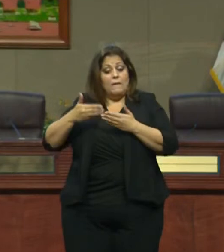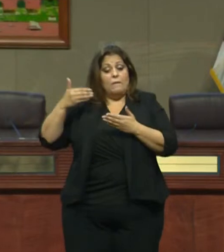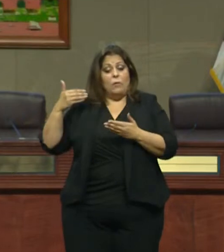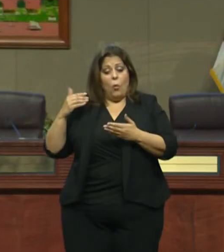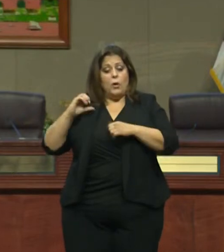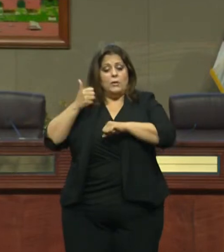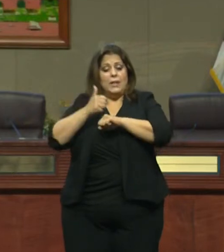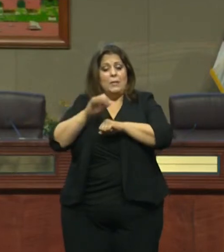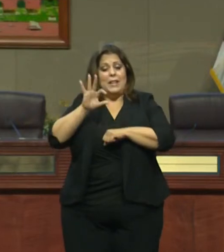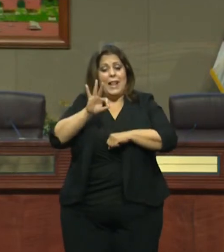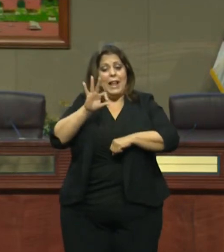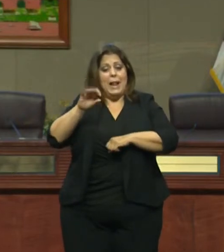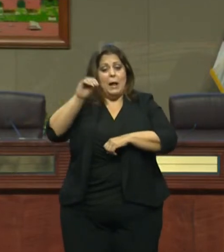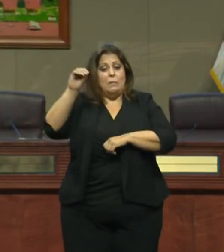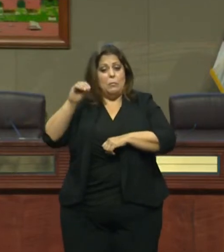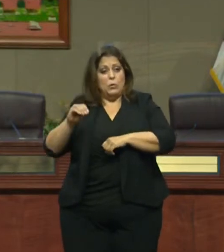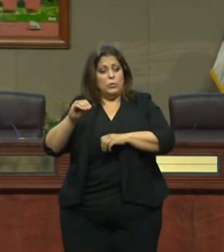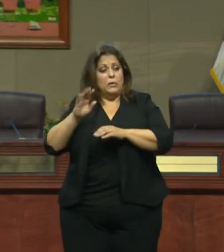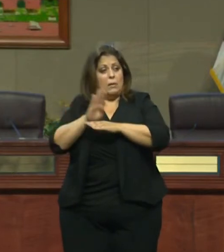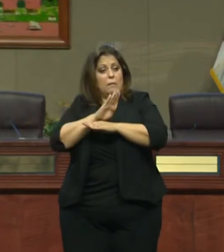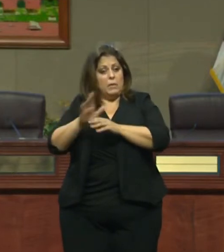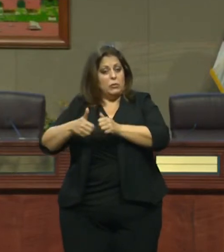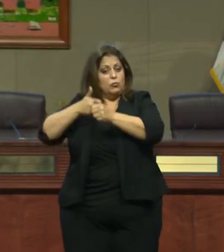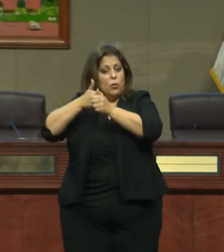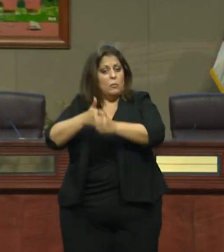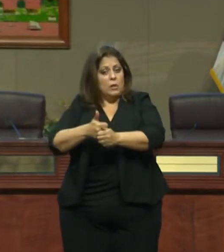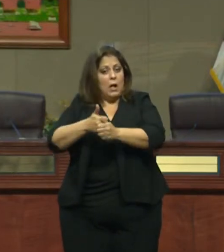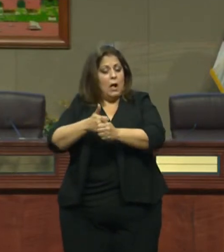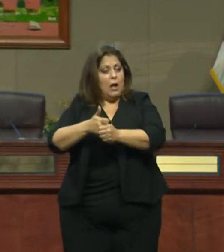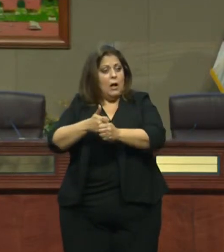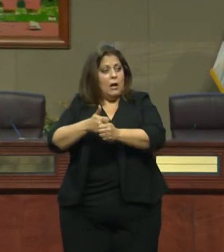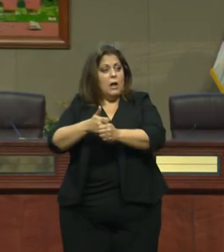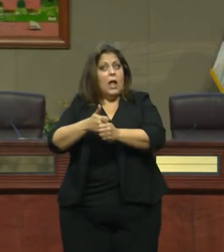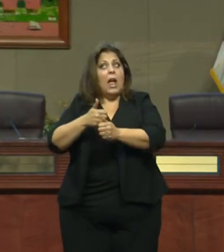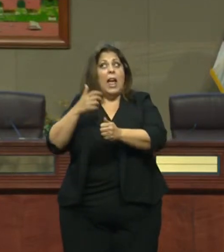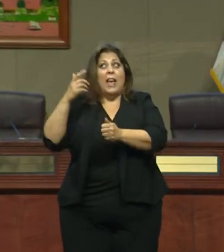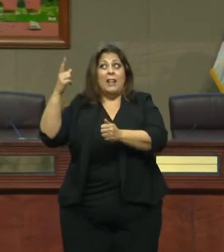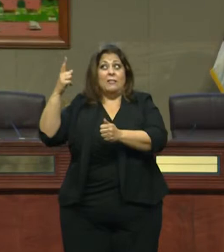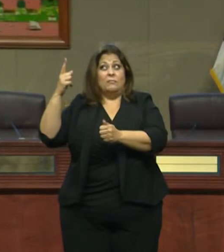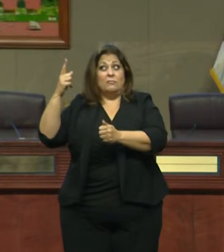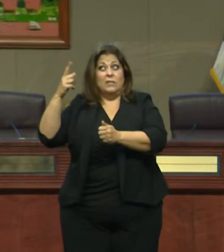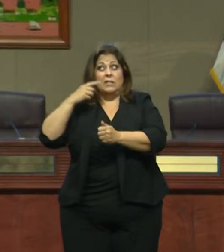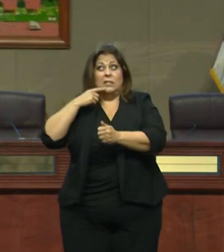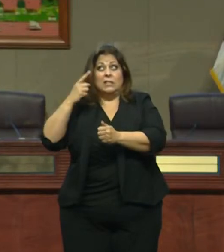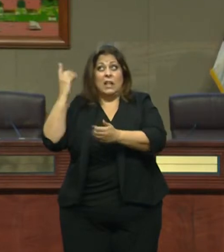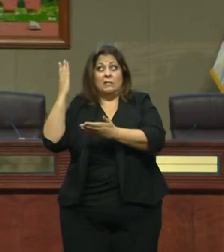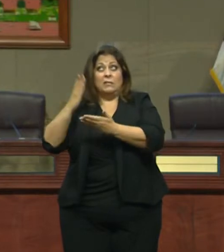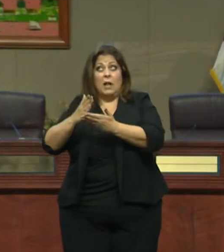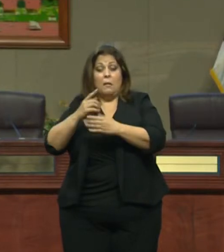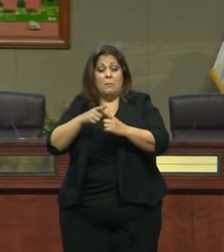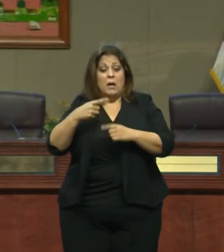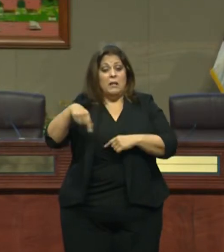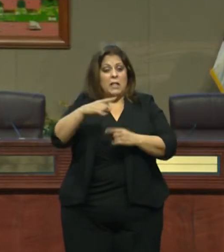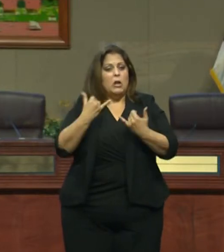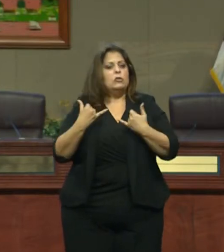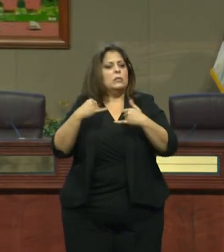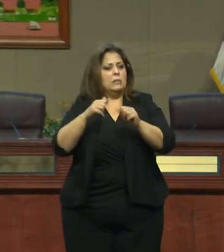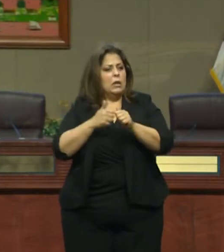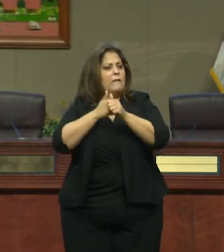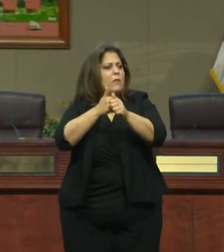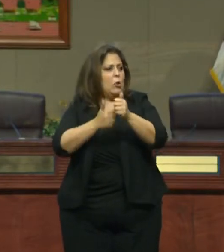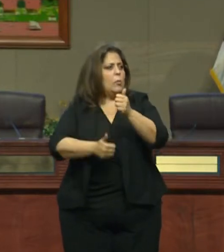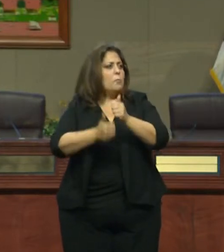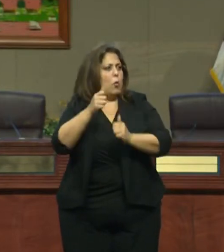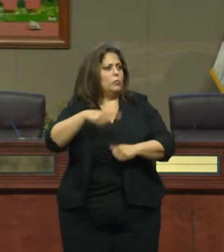the overwhelming number of businesses continue to follow those guidelines. Our theme parks are continuing to follow